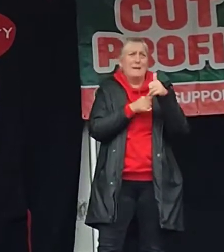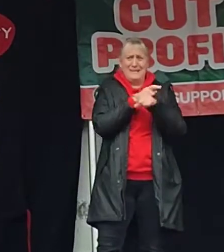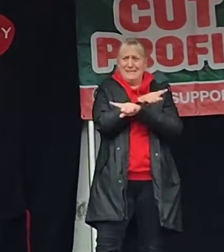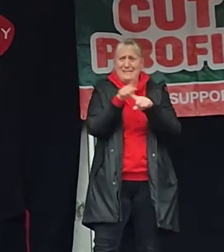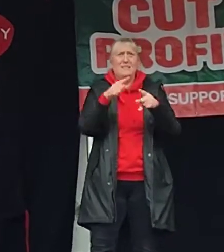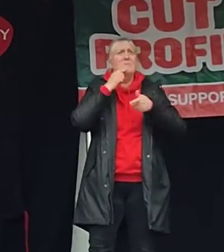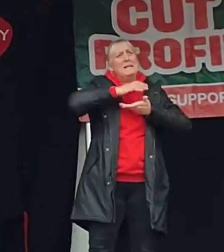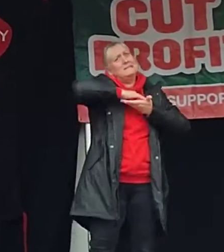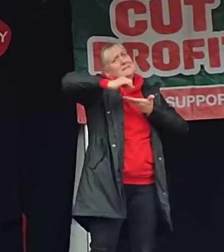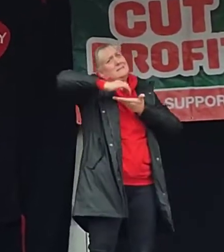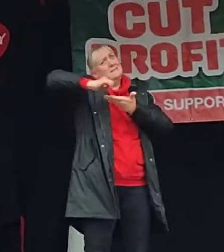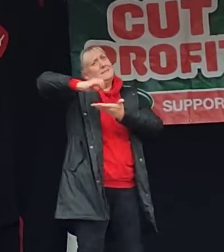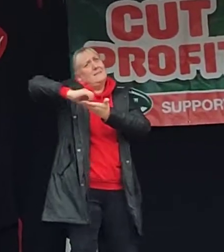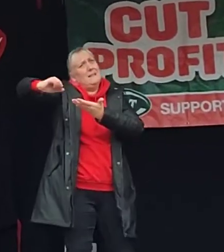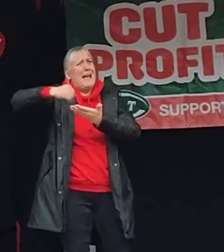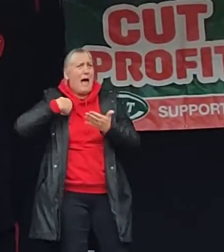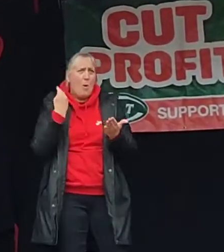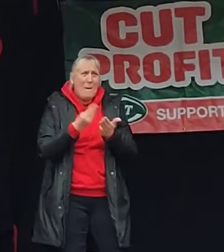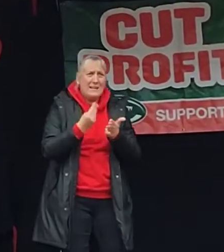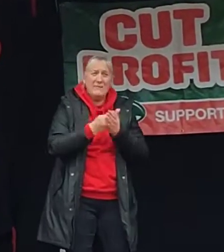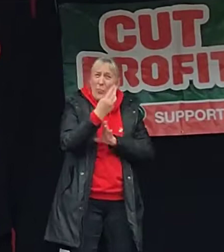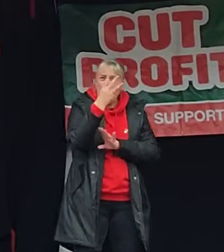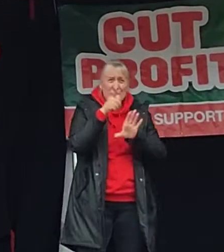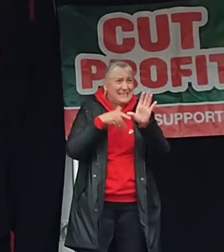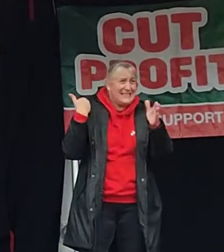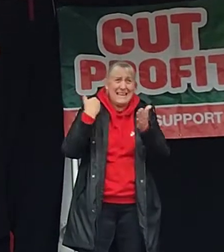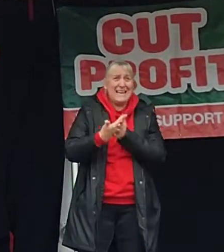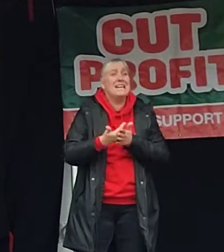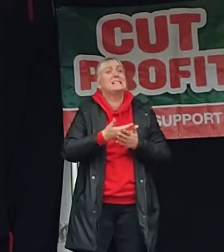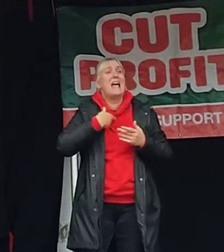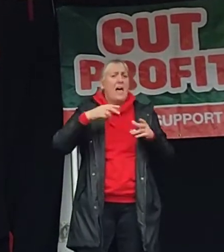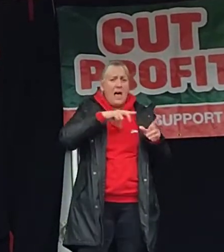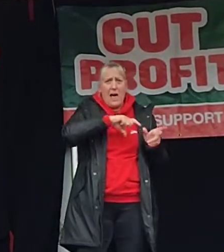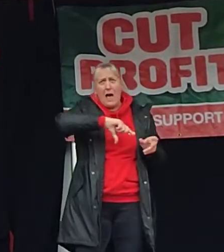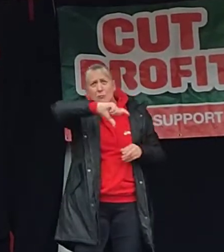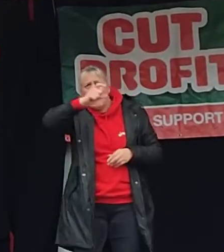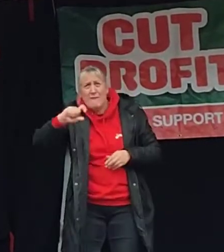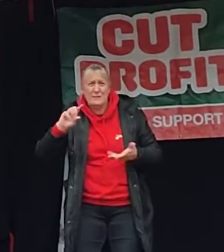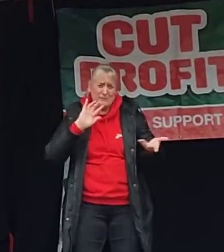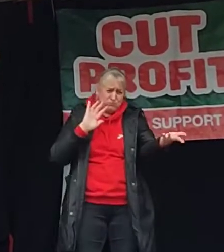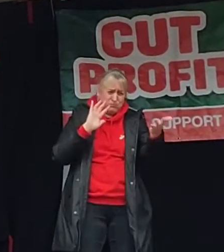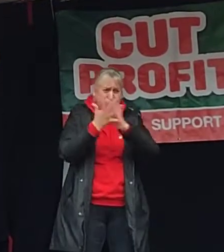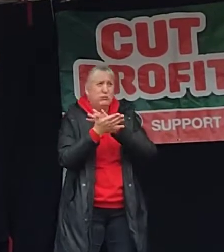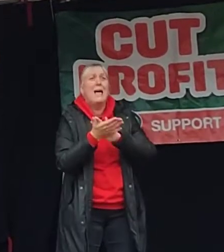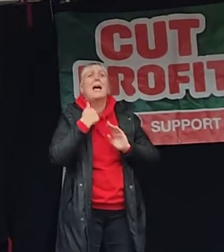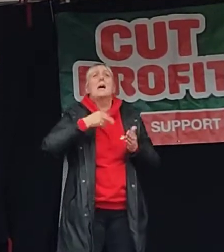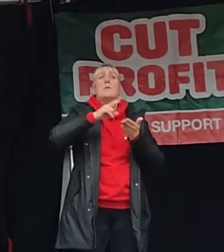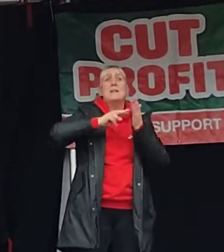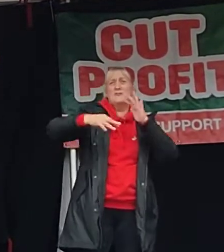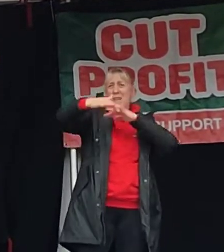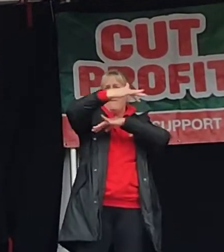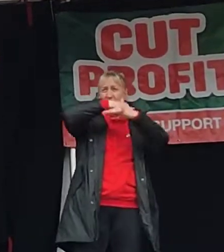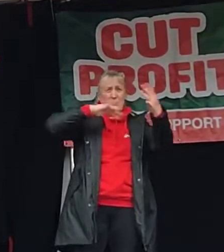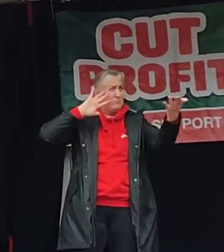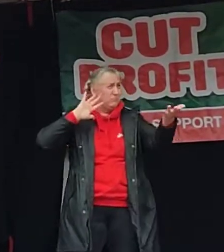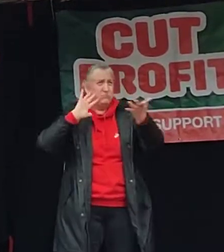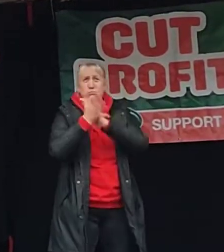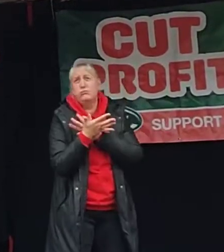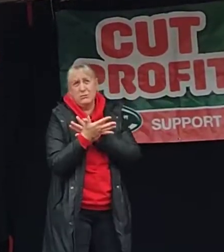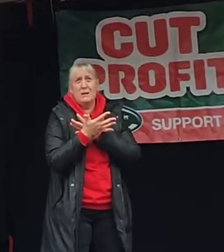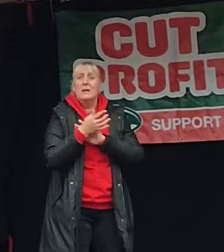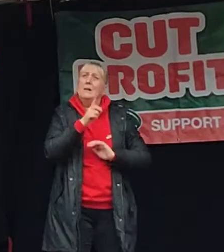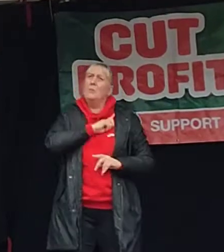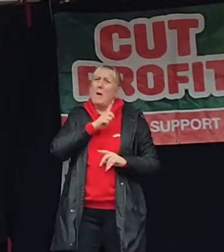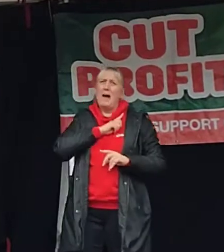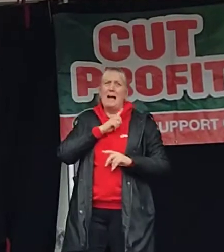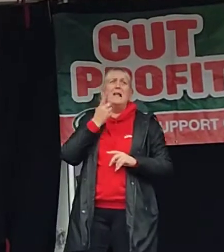ripping us off for 30 years, polluting our rivers, destroying our natural environment, all on the altar of